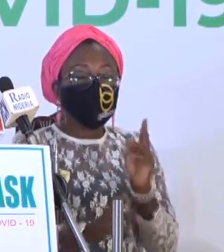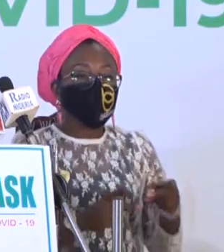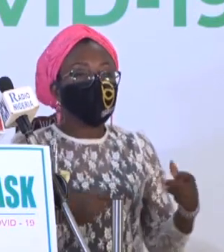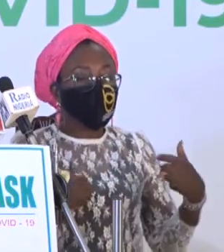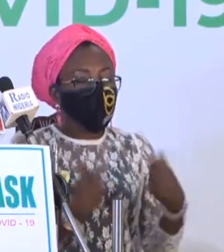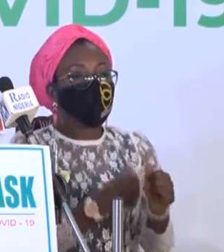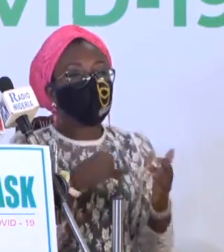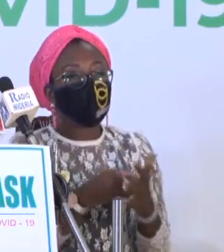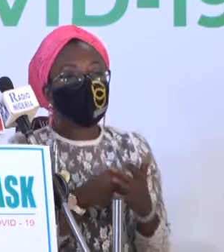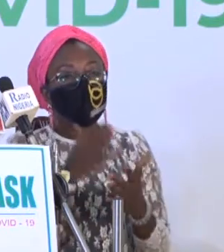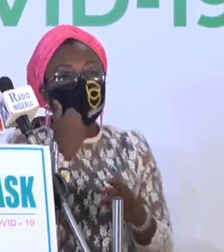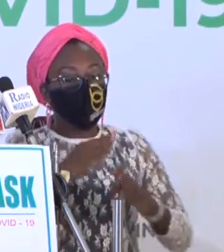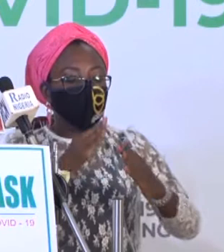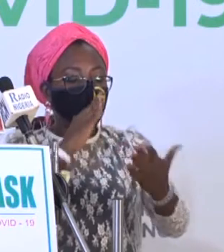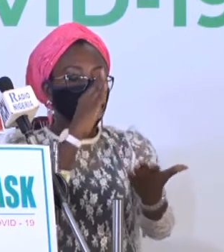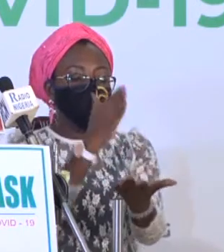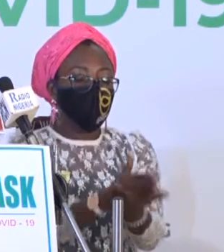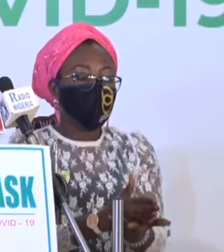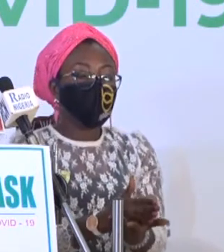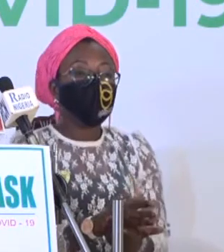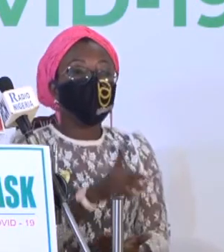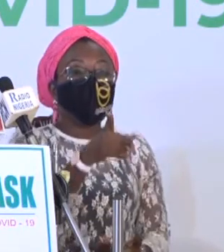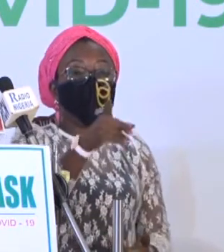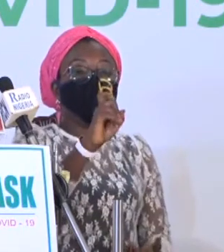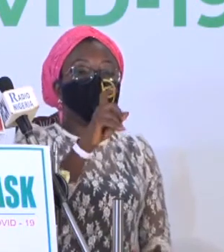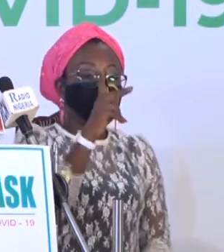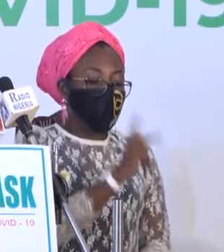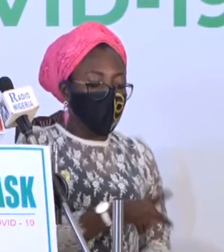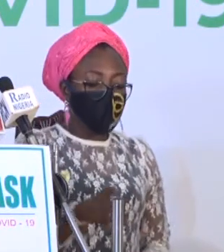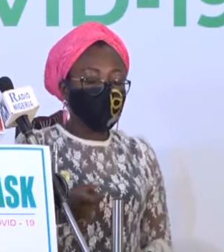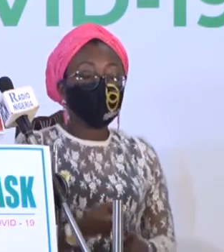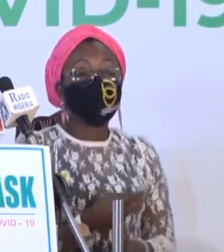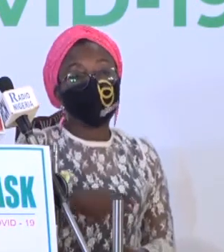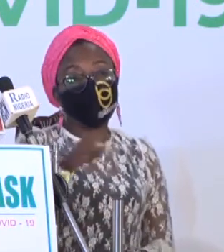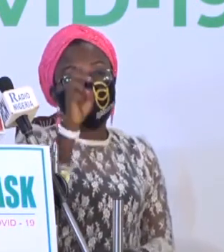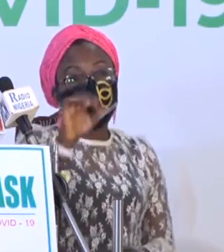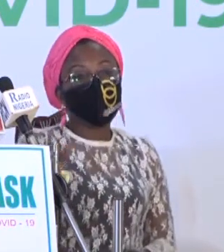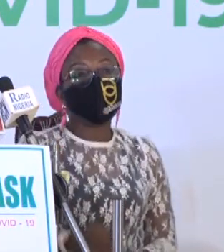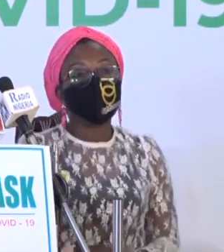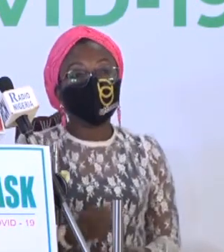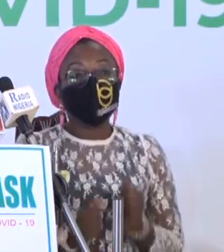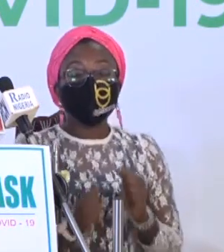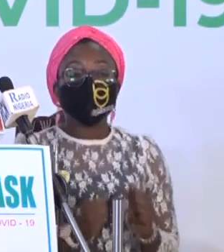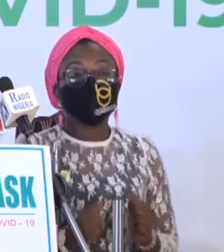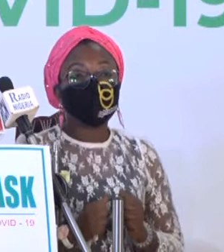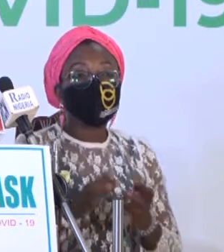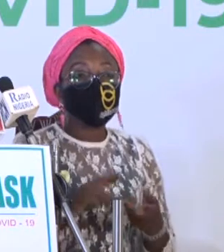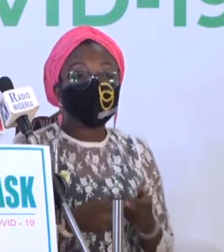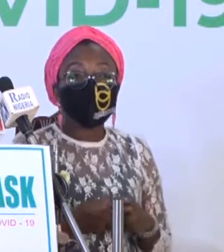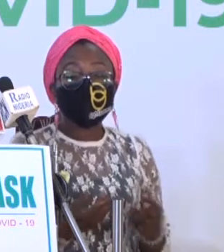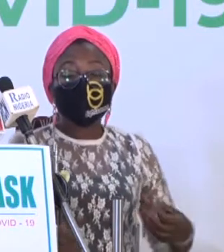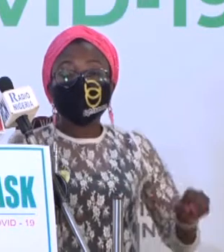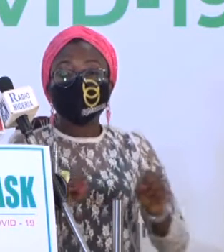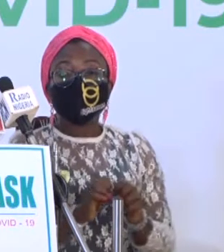blocking 100 passports from travel, which means even if